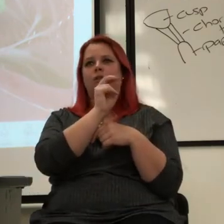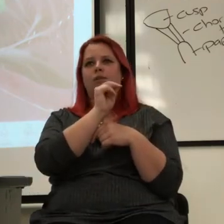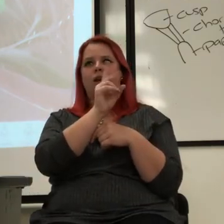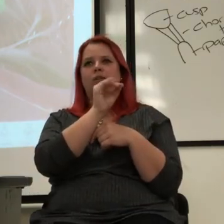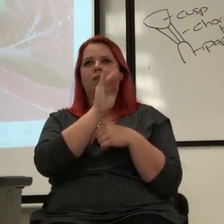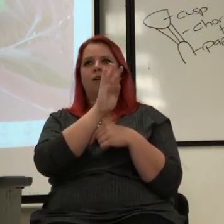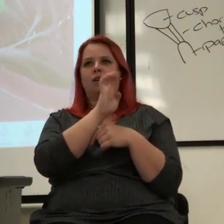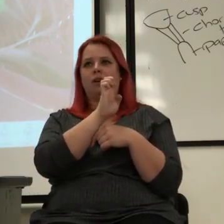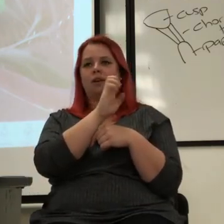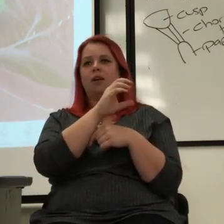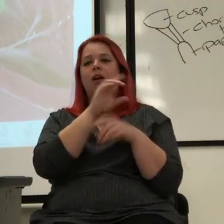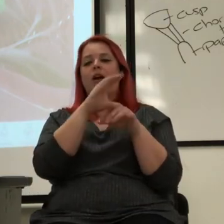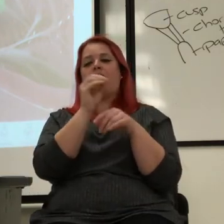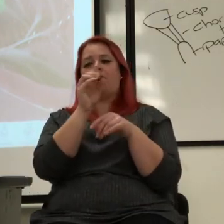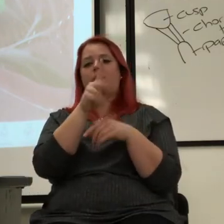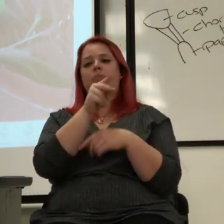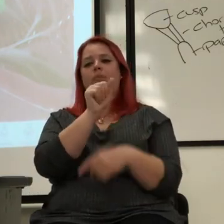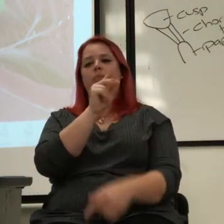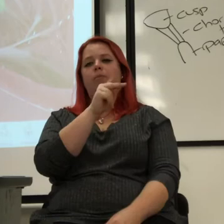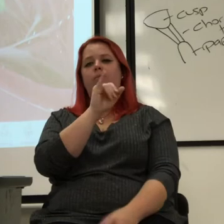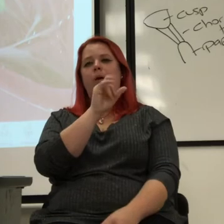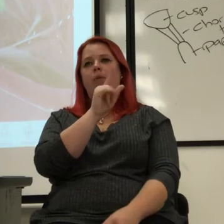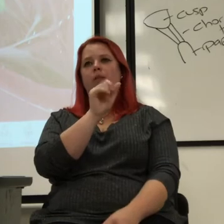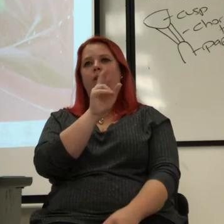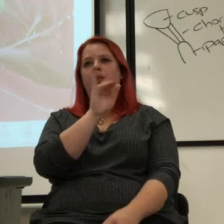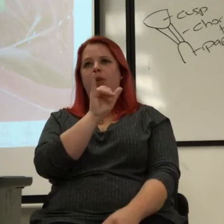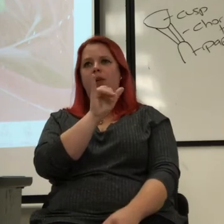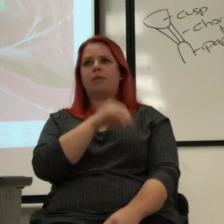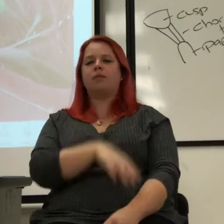as well as papillary.